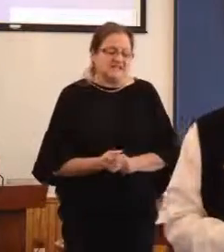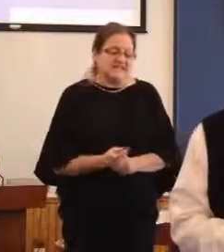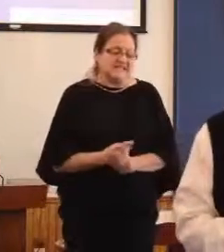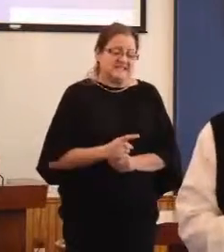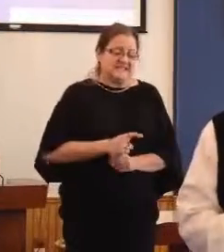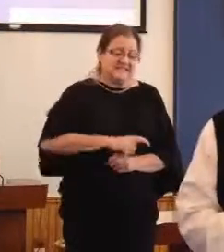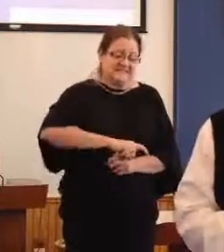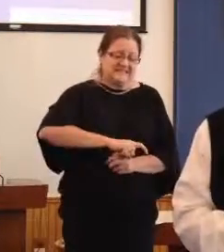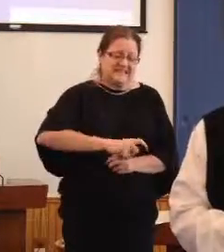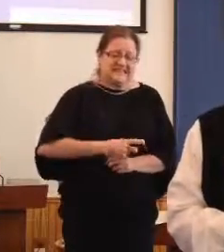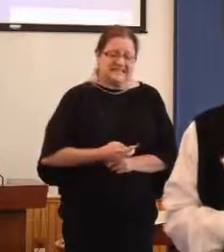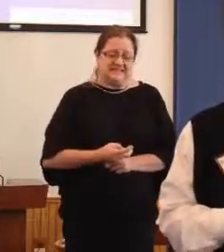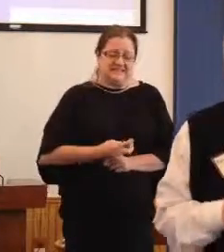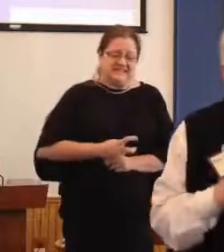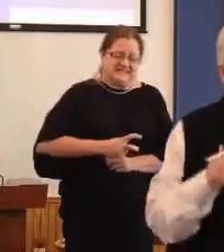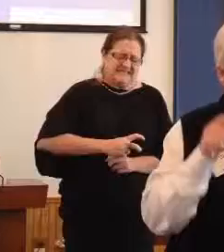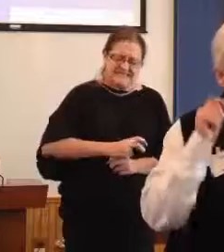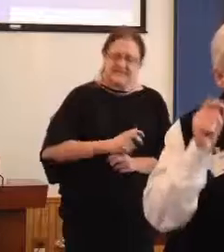car.